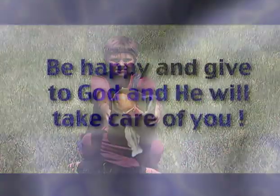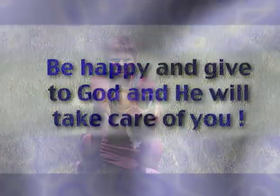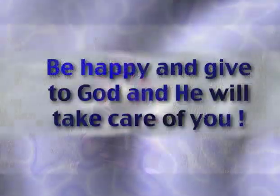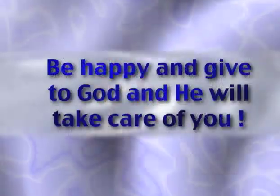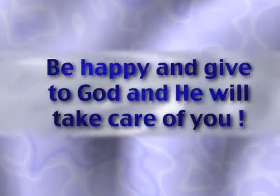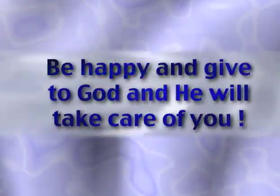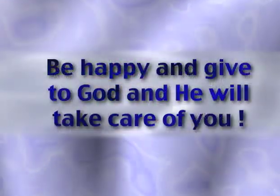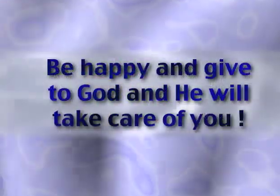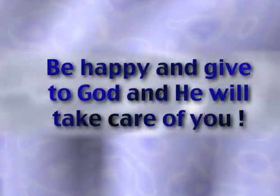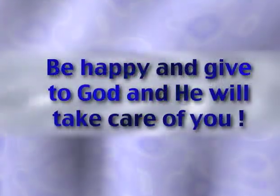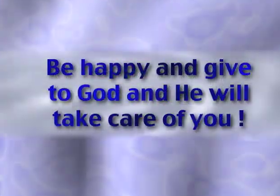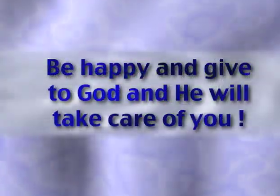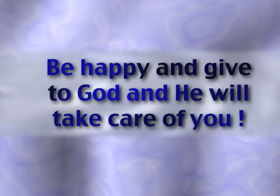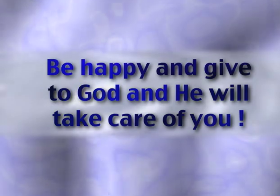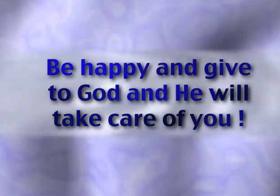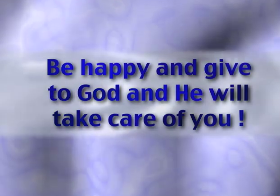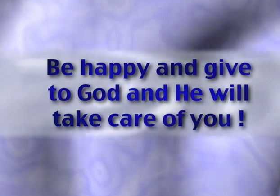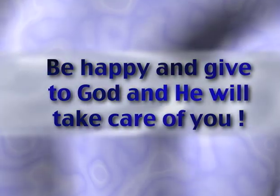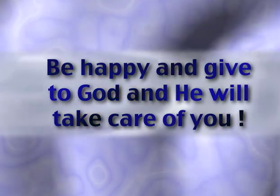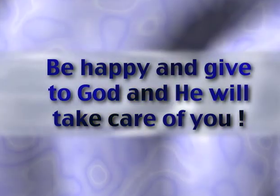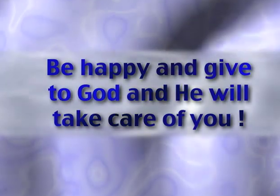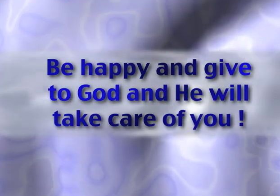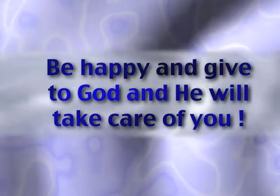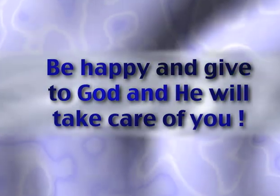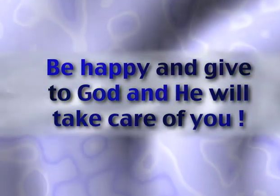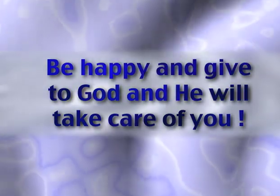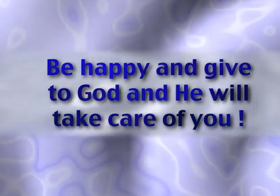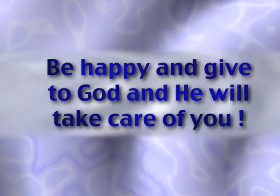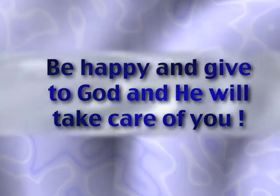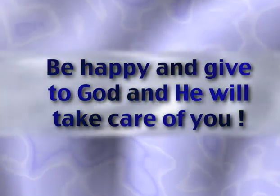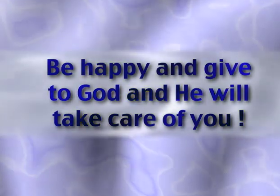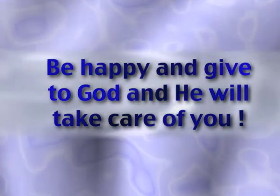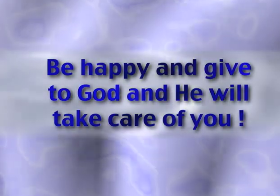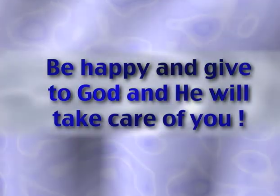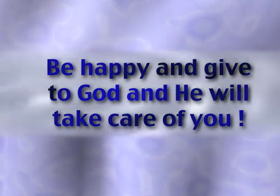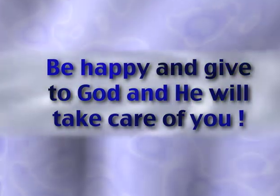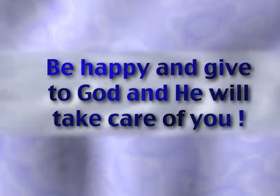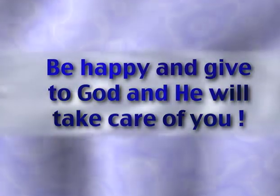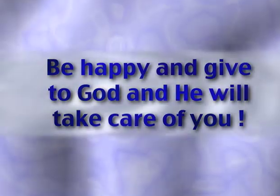Be happy and give to God, and He will take care of you.